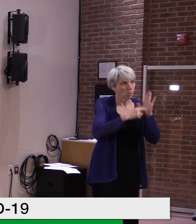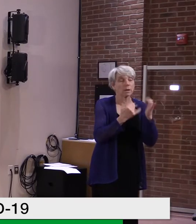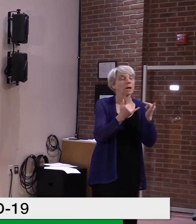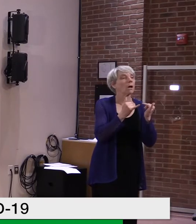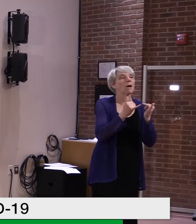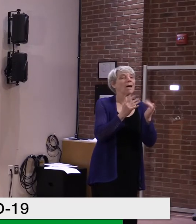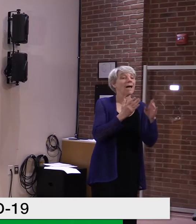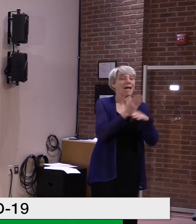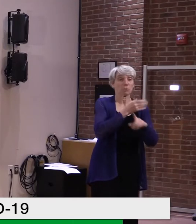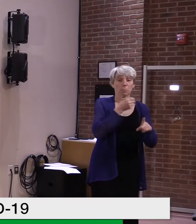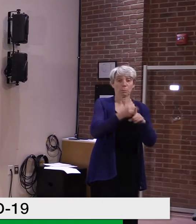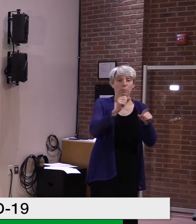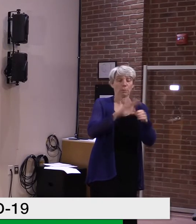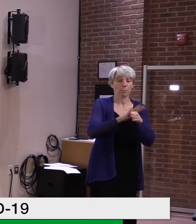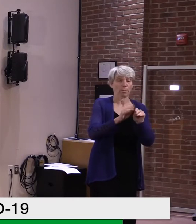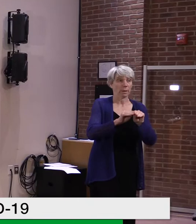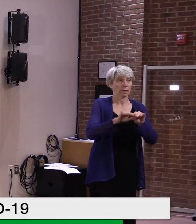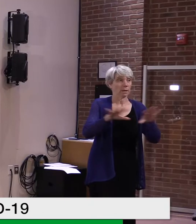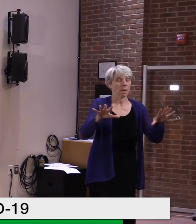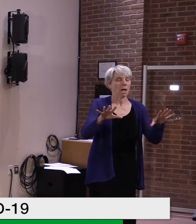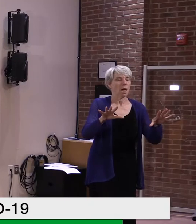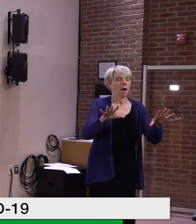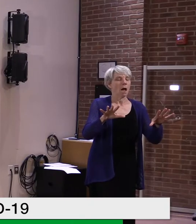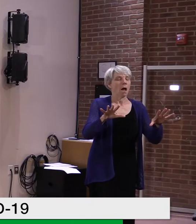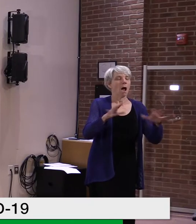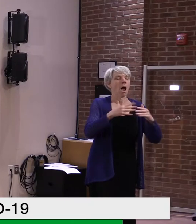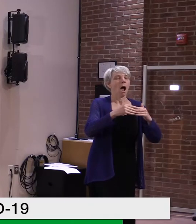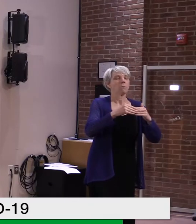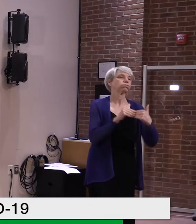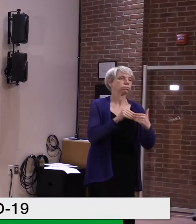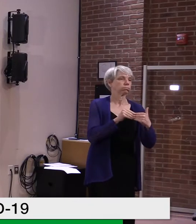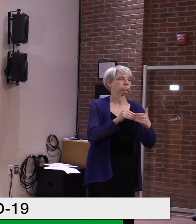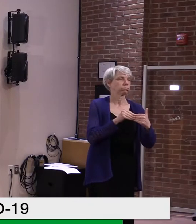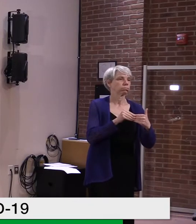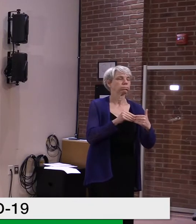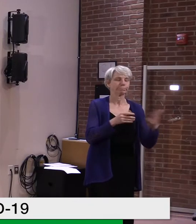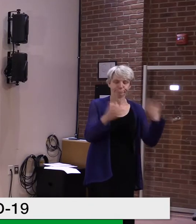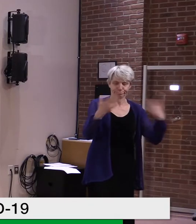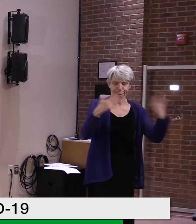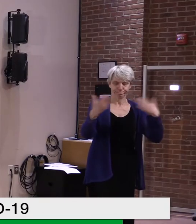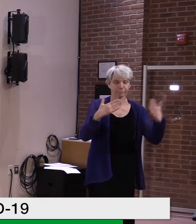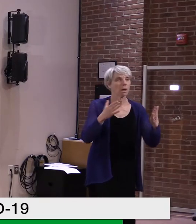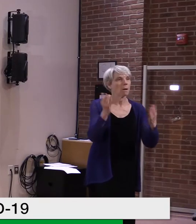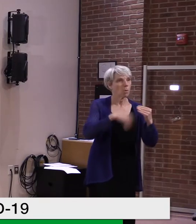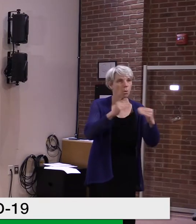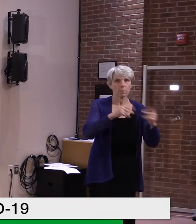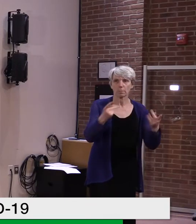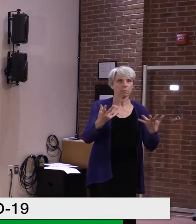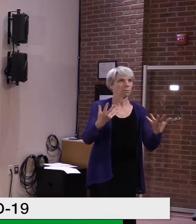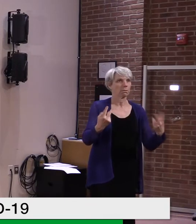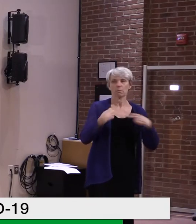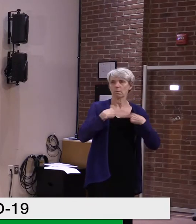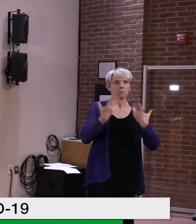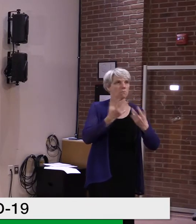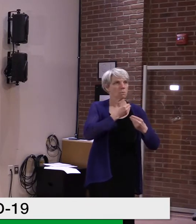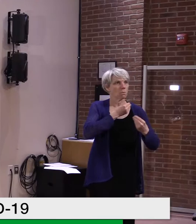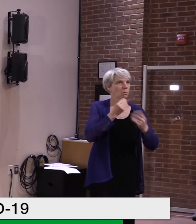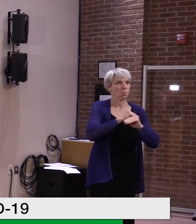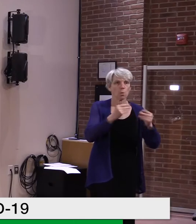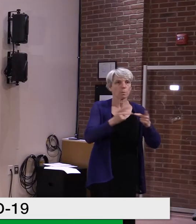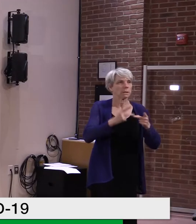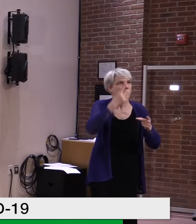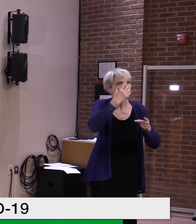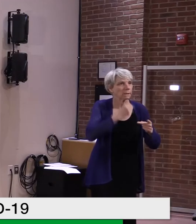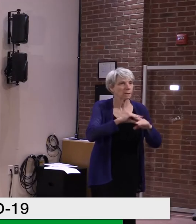a wide variety of people that may have been experiencing dislocation or homelessness.